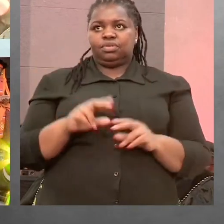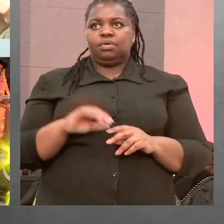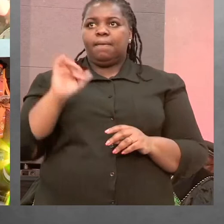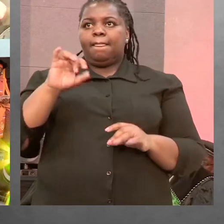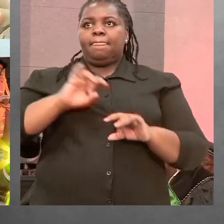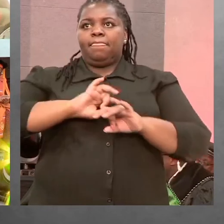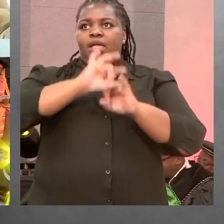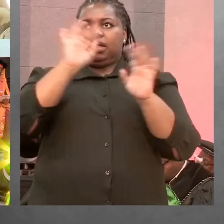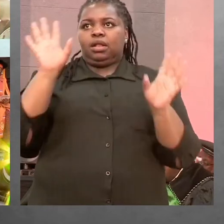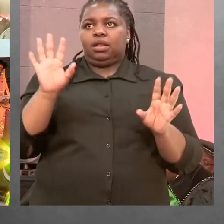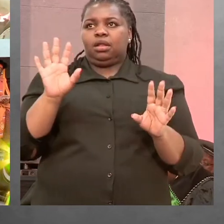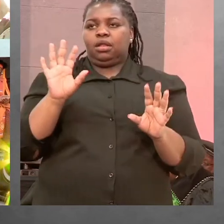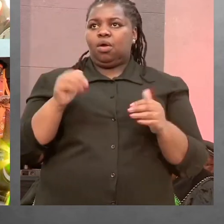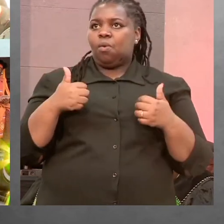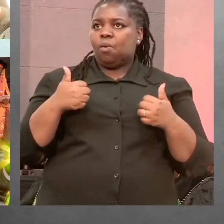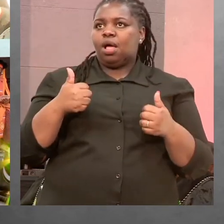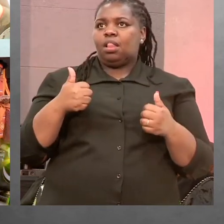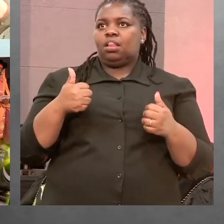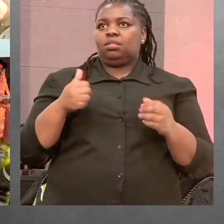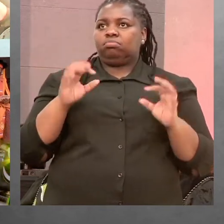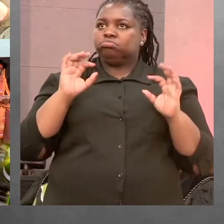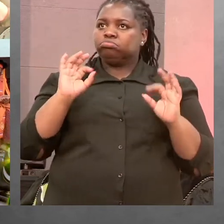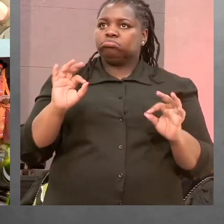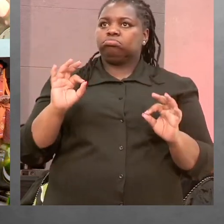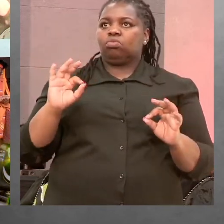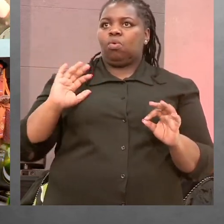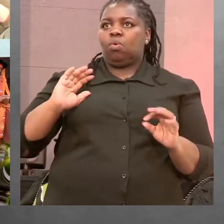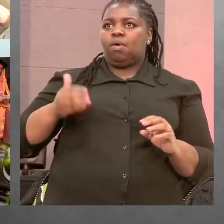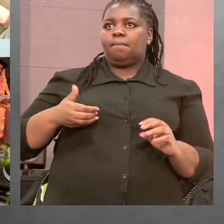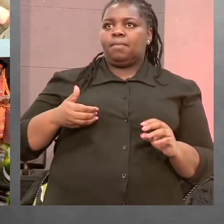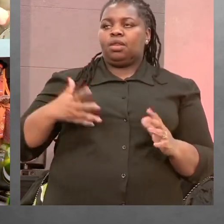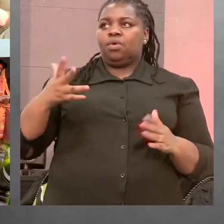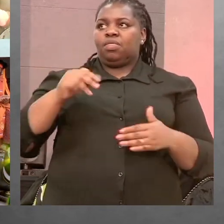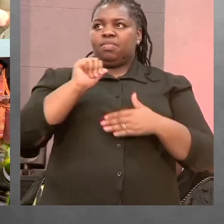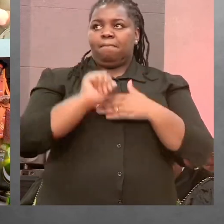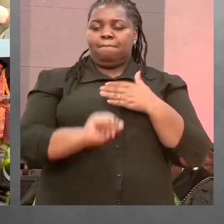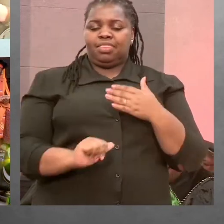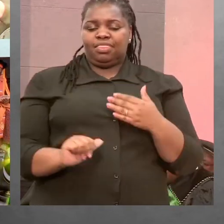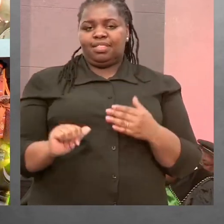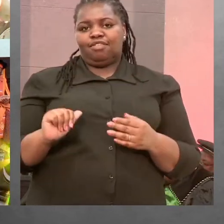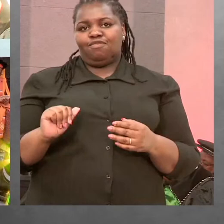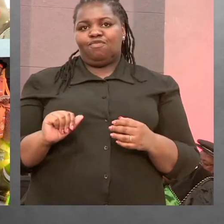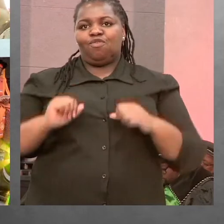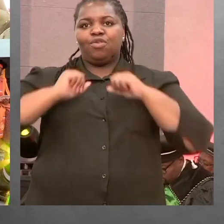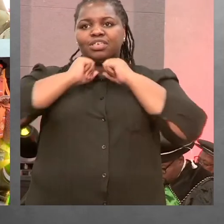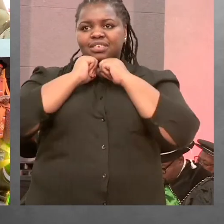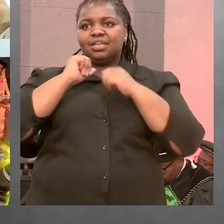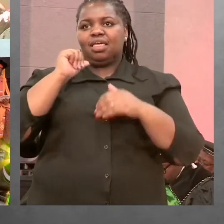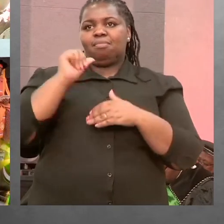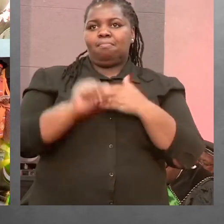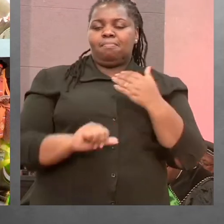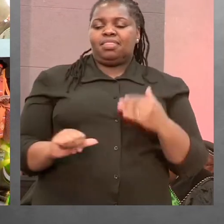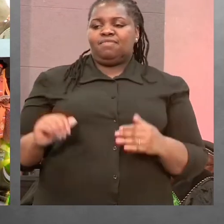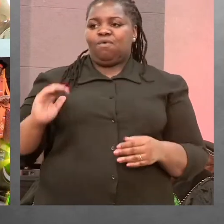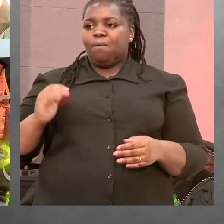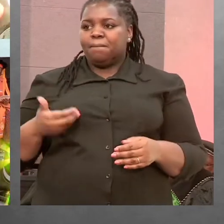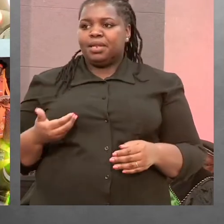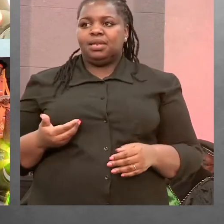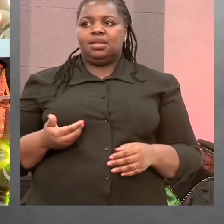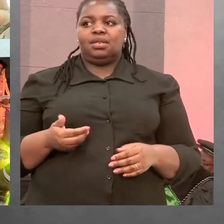a well-accomplished woman in the month of August, the month for women.